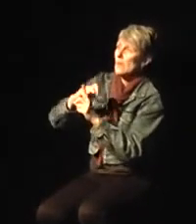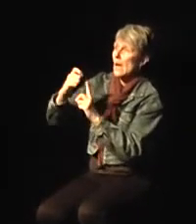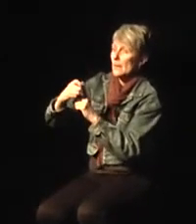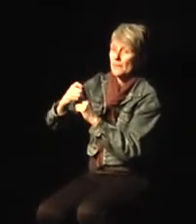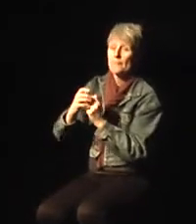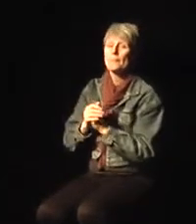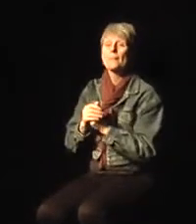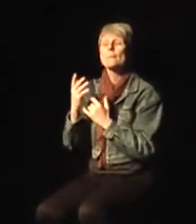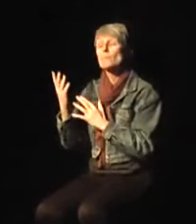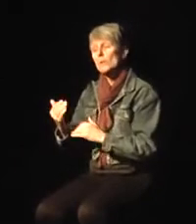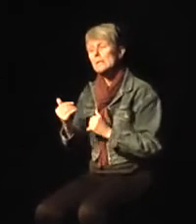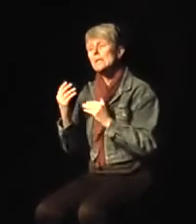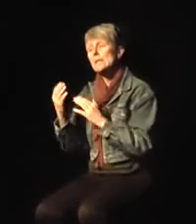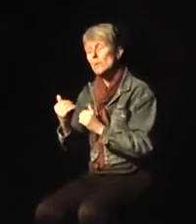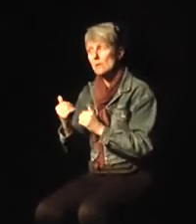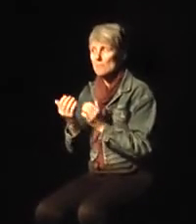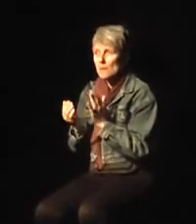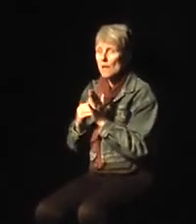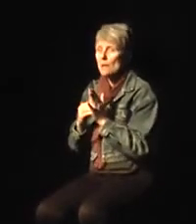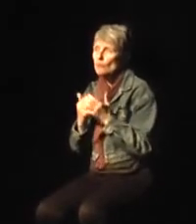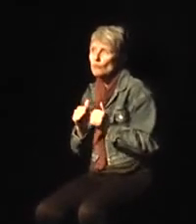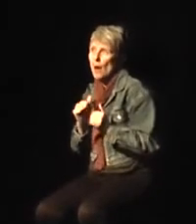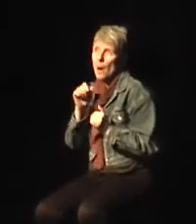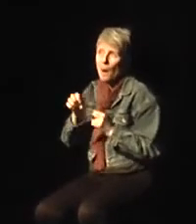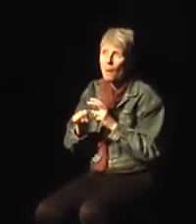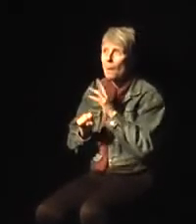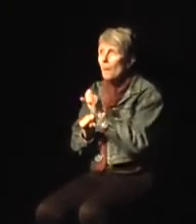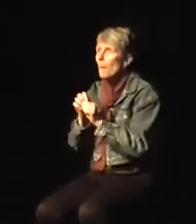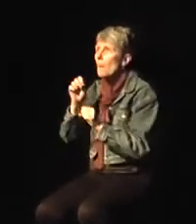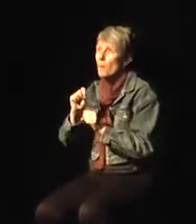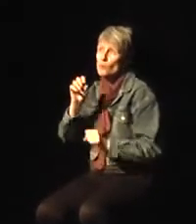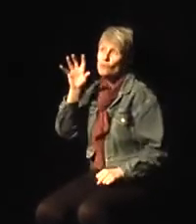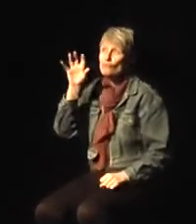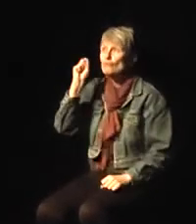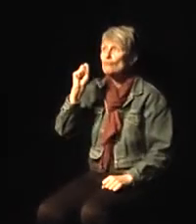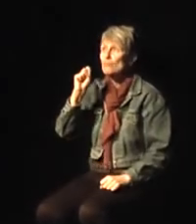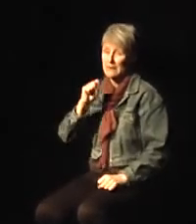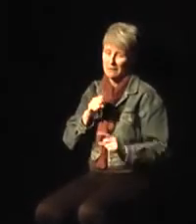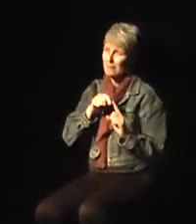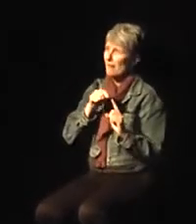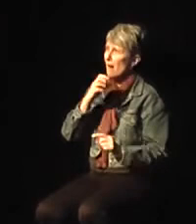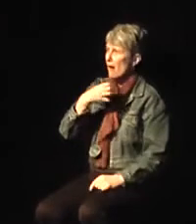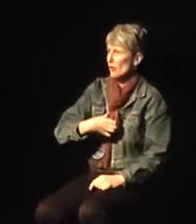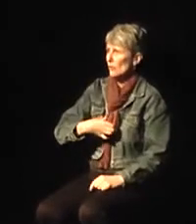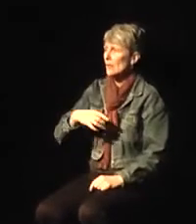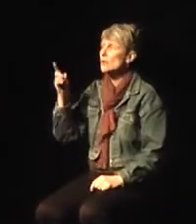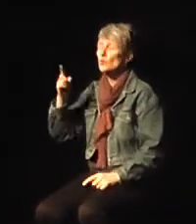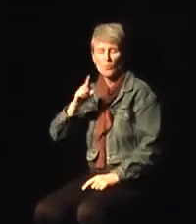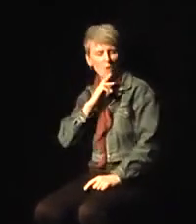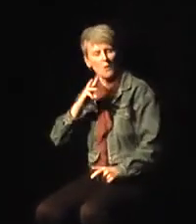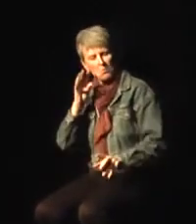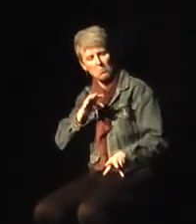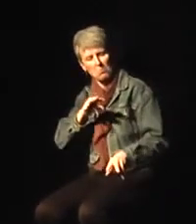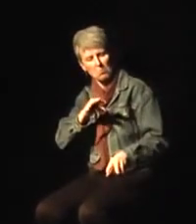After some time, the monkeys went after the banana again, and again the researchers sprayed them with a hose of freezing cold water until the monkeys